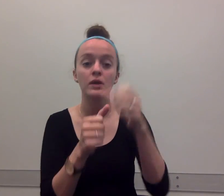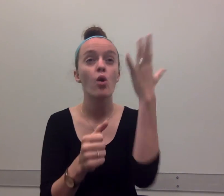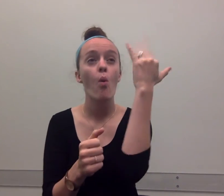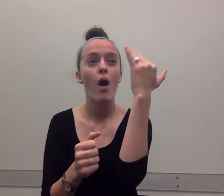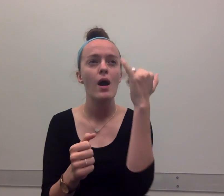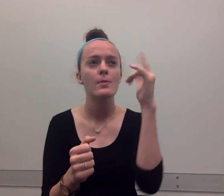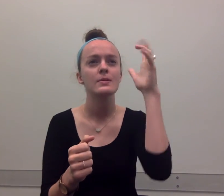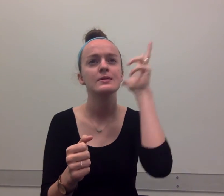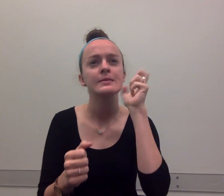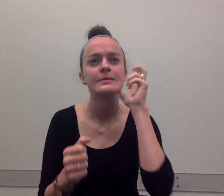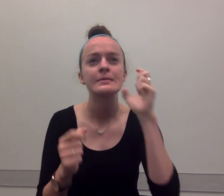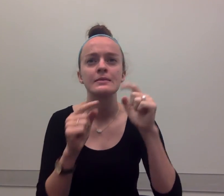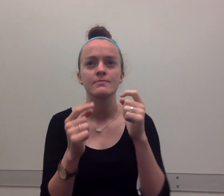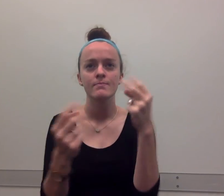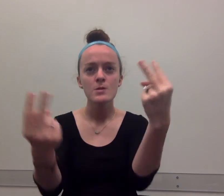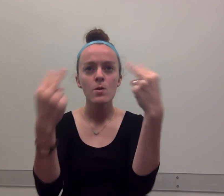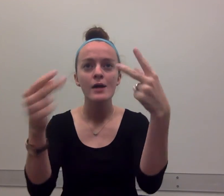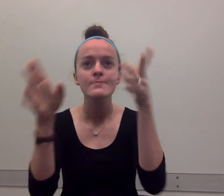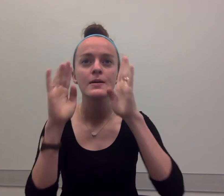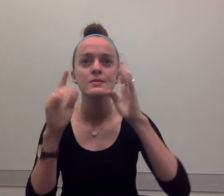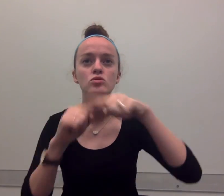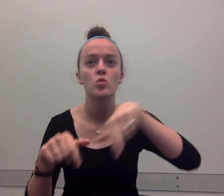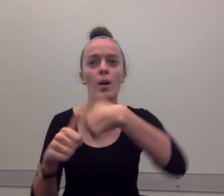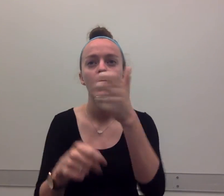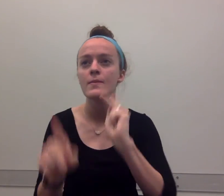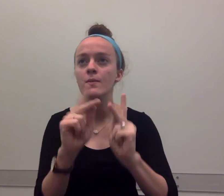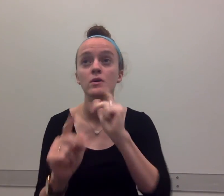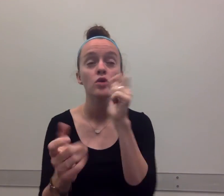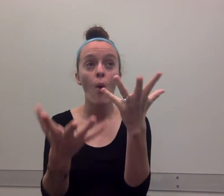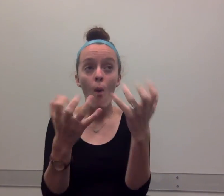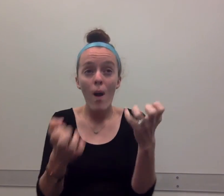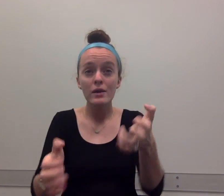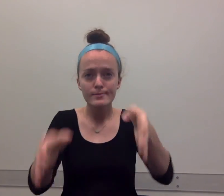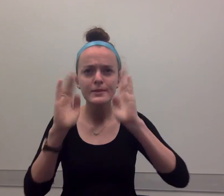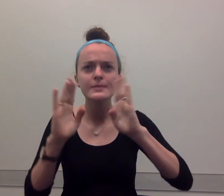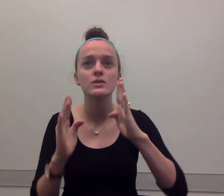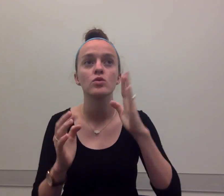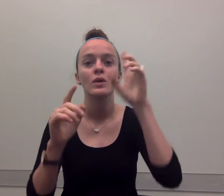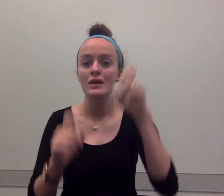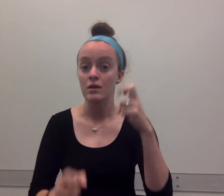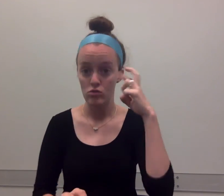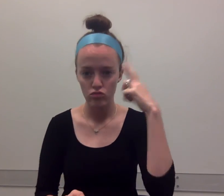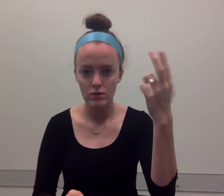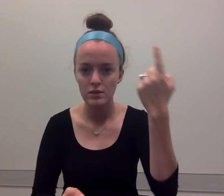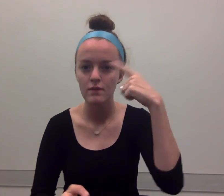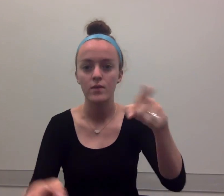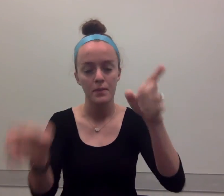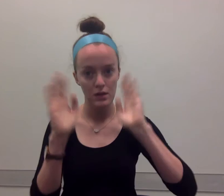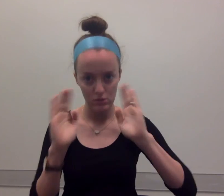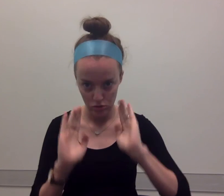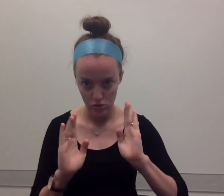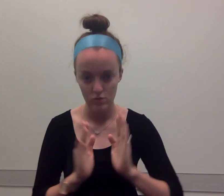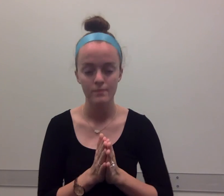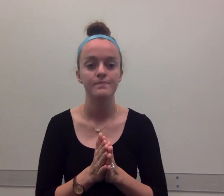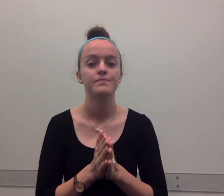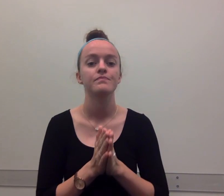people. We don't want to just sit back and listen. We want to have a reason to. So the This is Important step does that for your